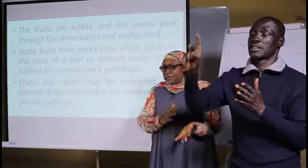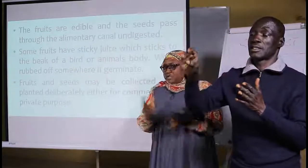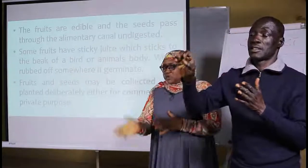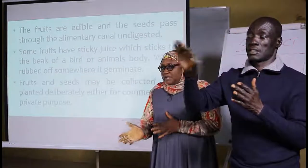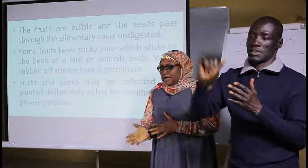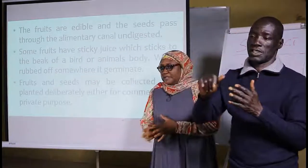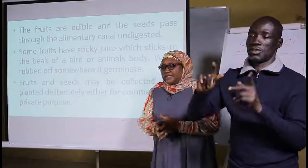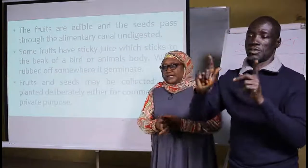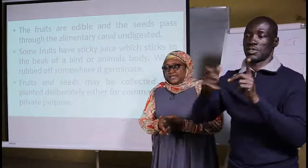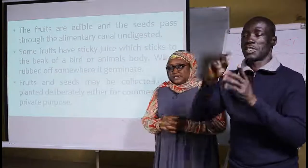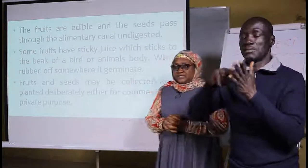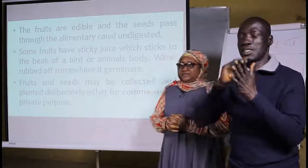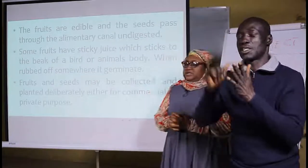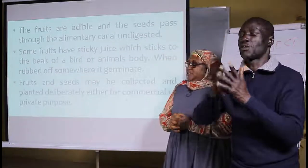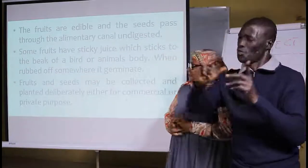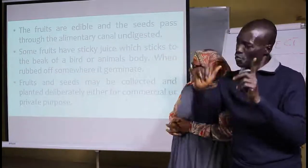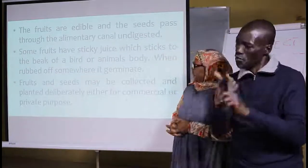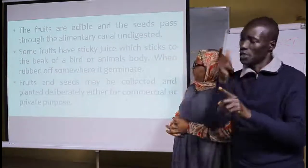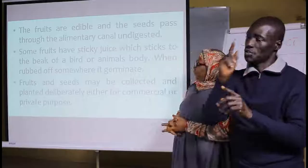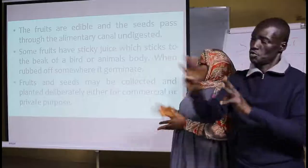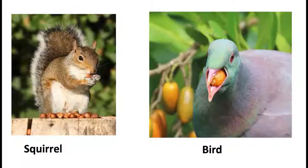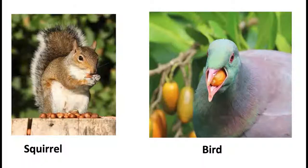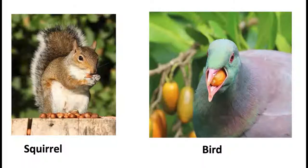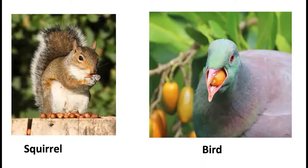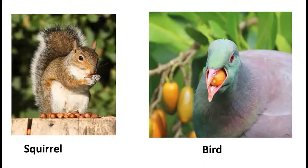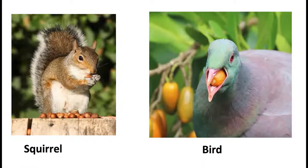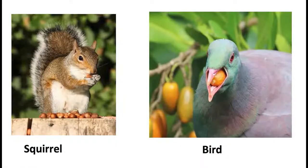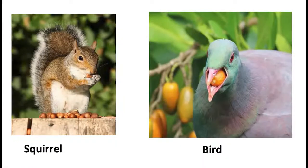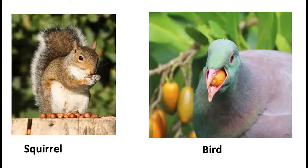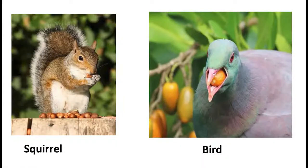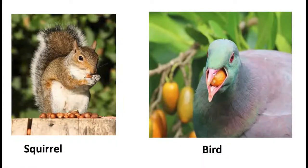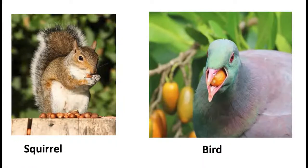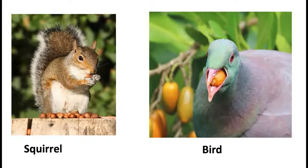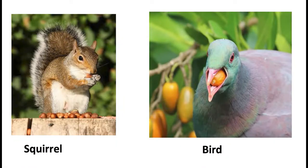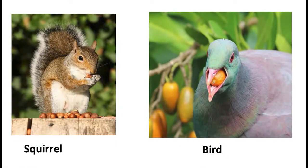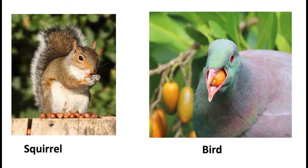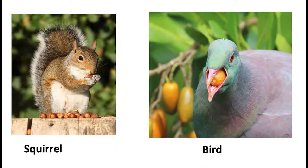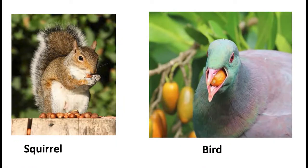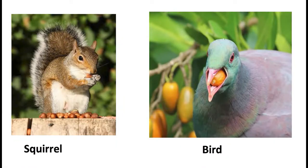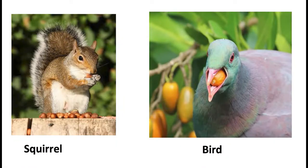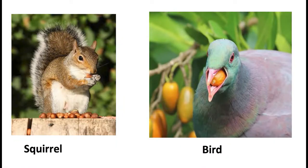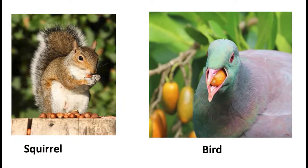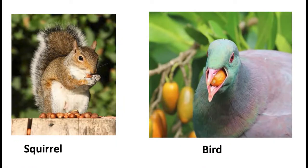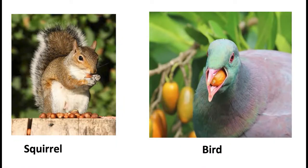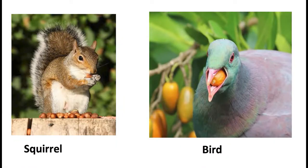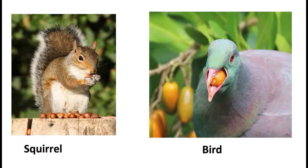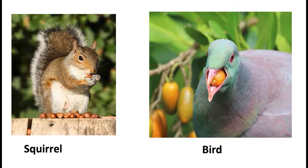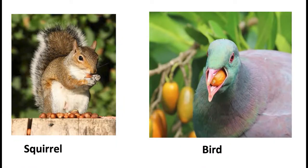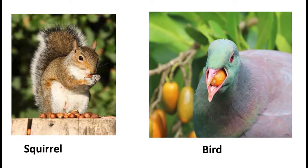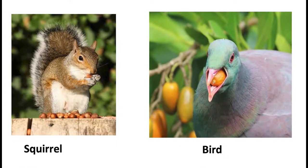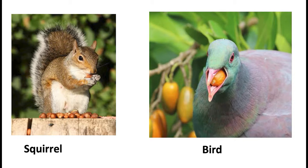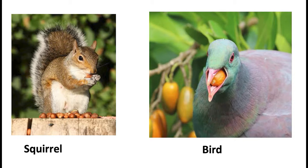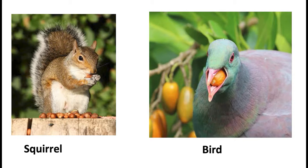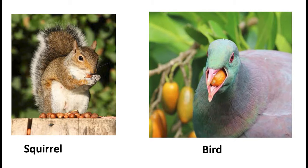from one place to another, that is dispersal. So my students, we are, okay, those of you watching, we